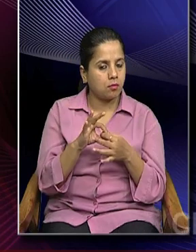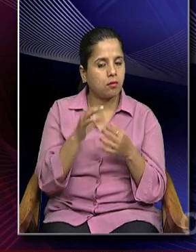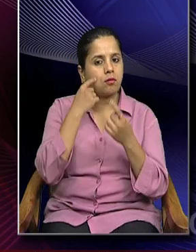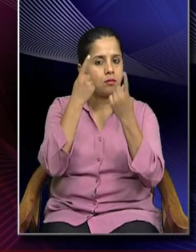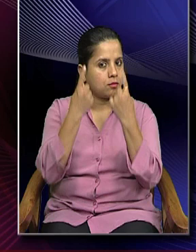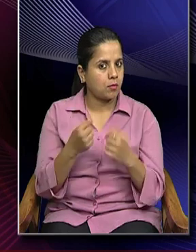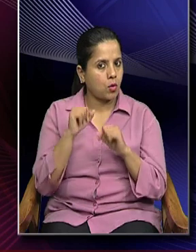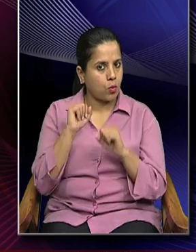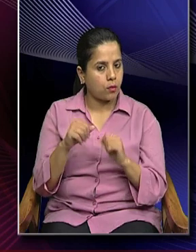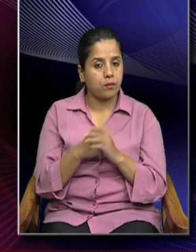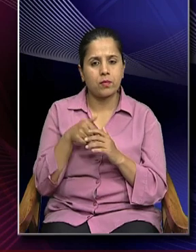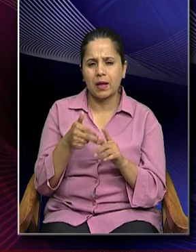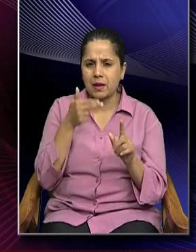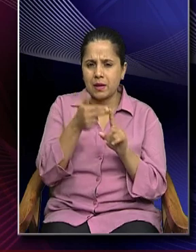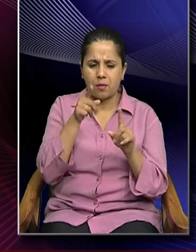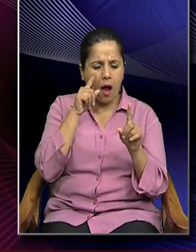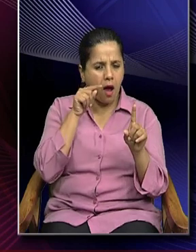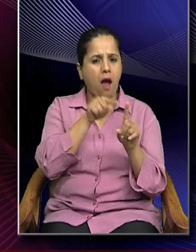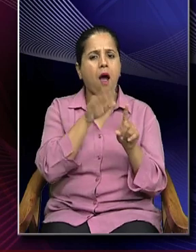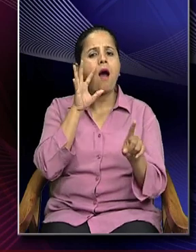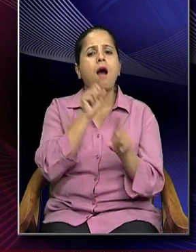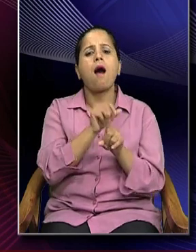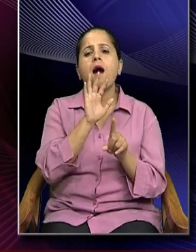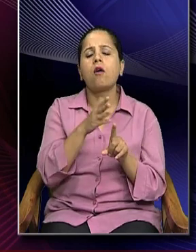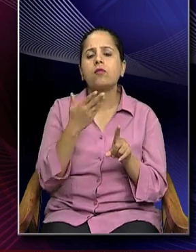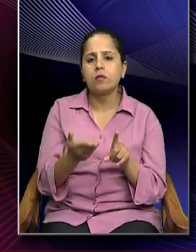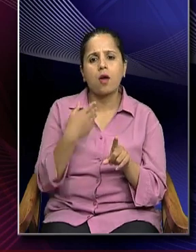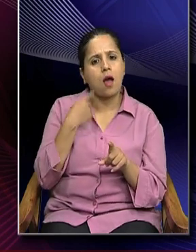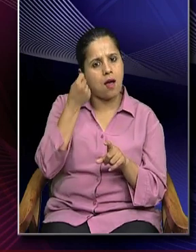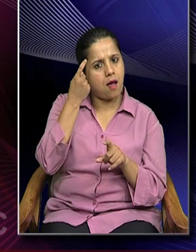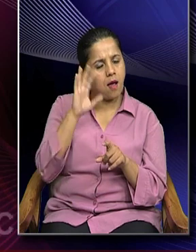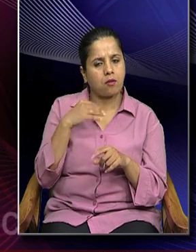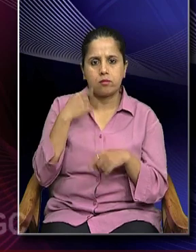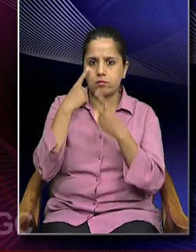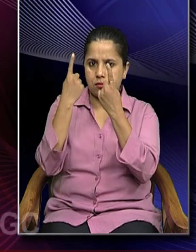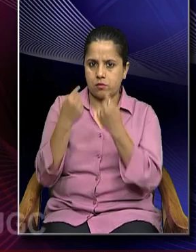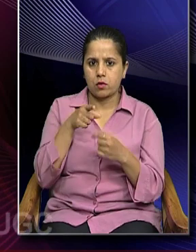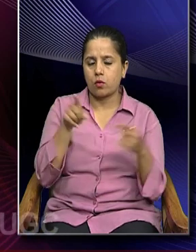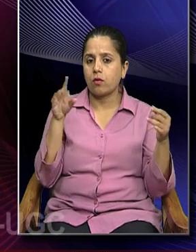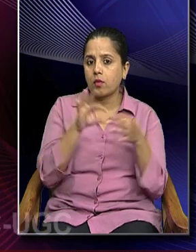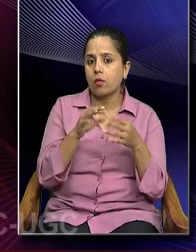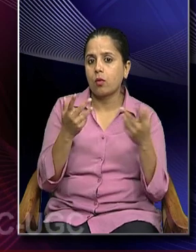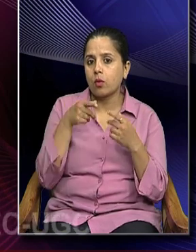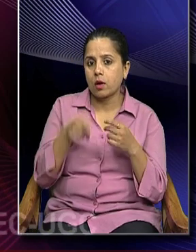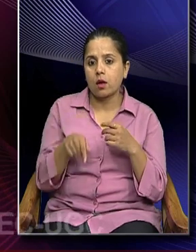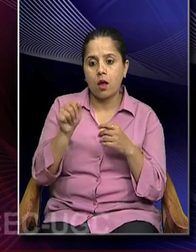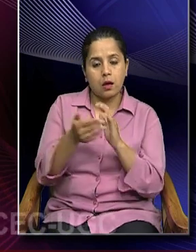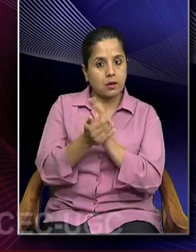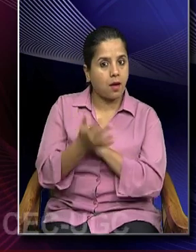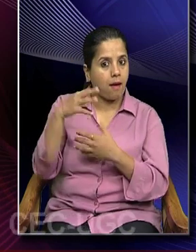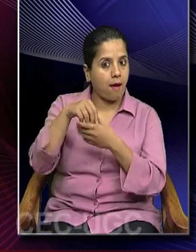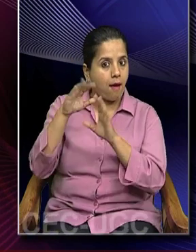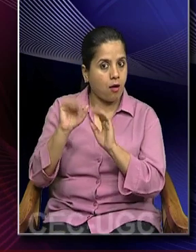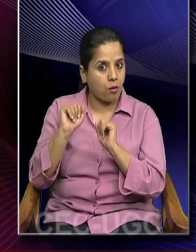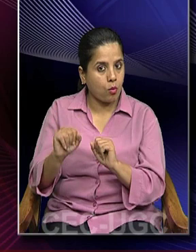assessment. As the name suggests, we understand and assess on the basis of the competency which